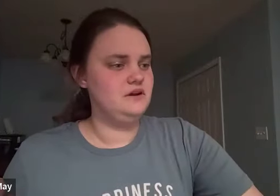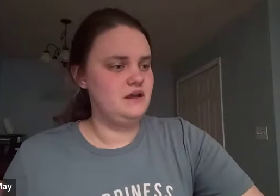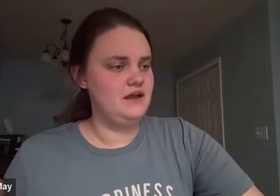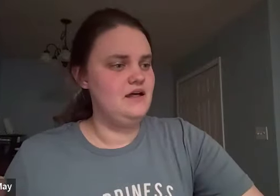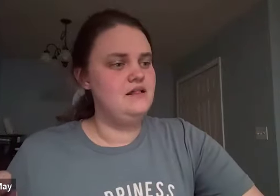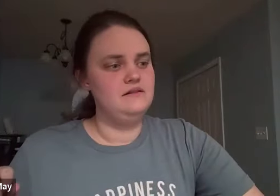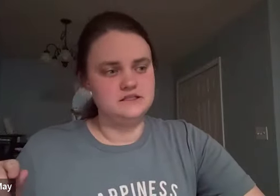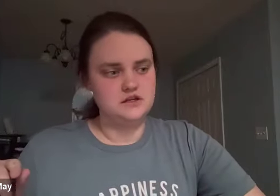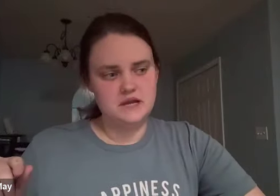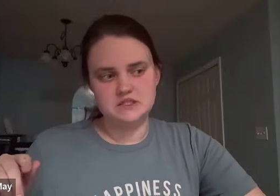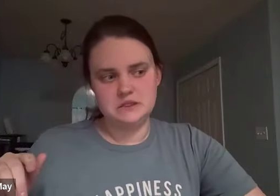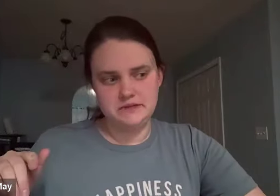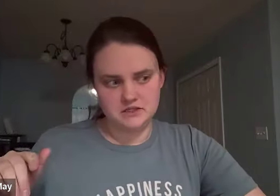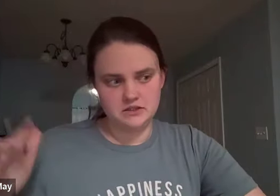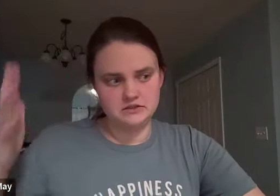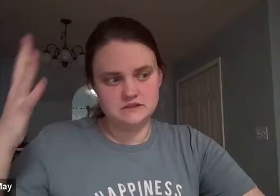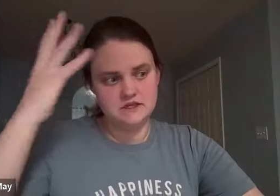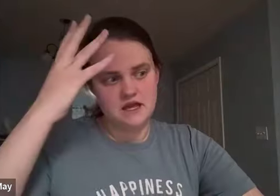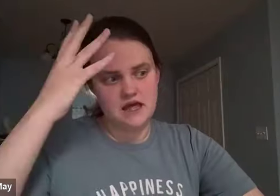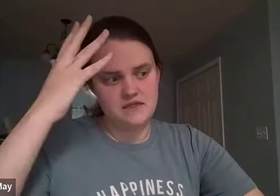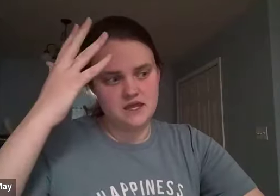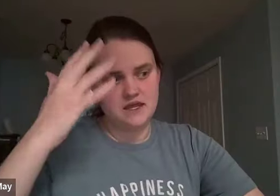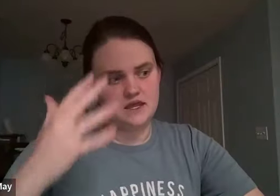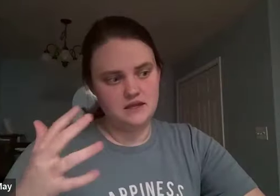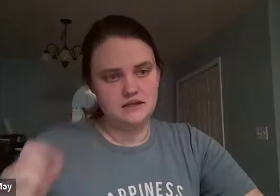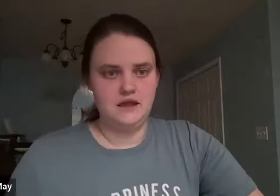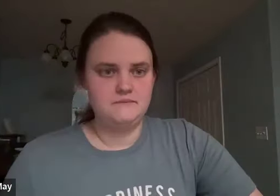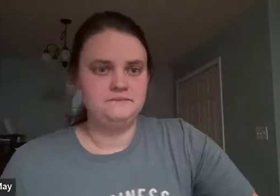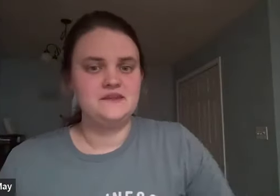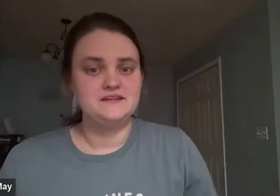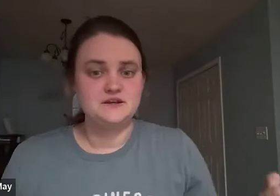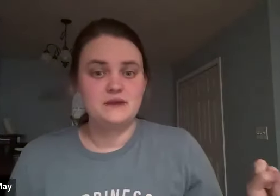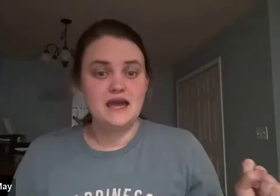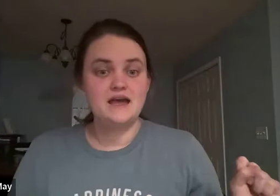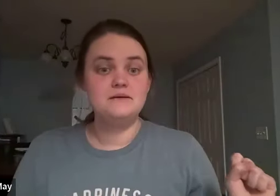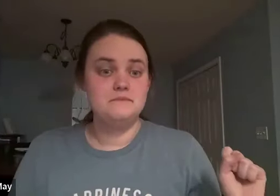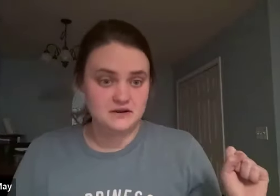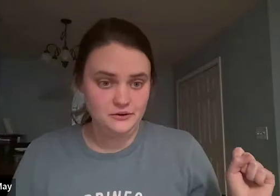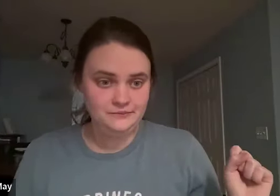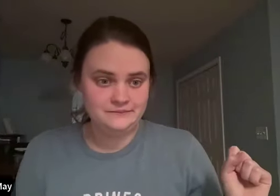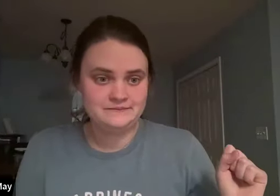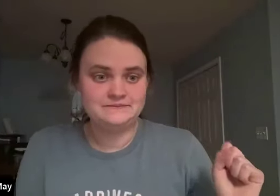Okay, let's go back to our pickles. And then, yeah. So we had pickle.